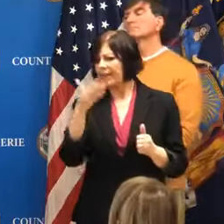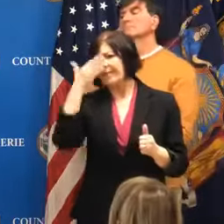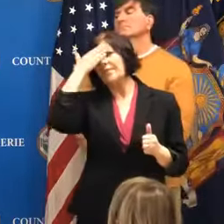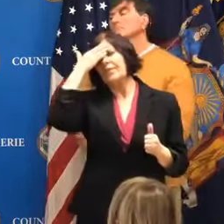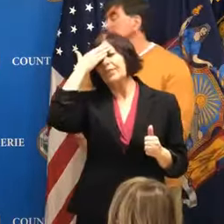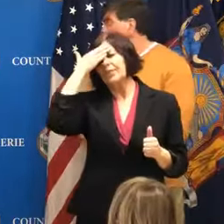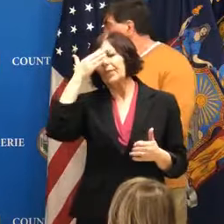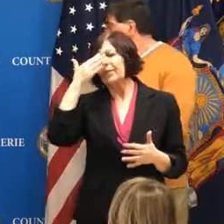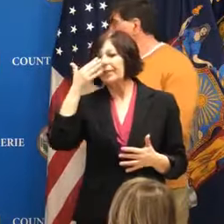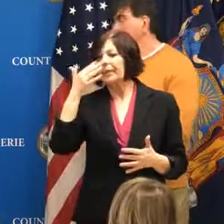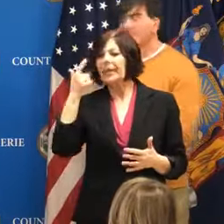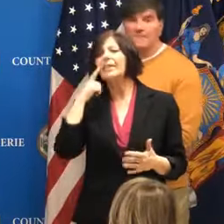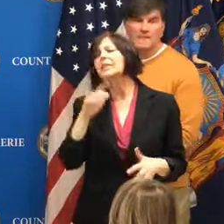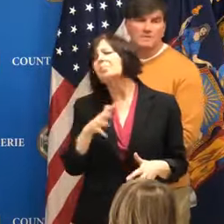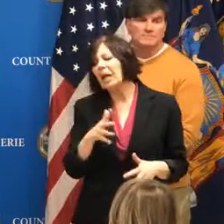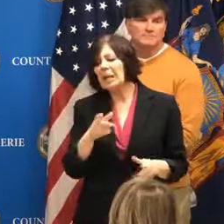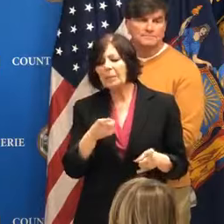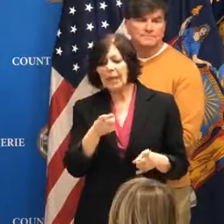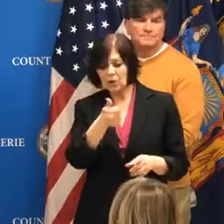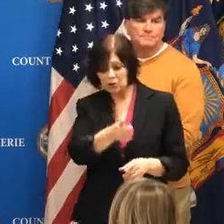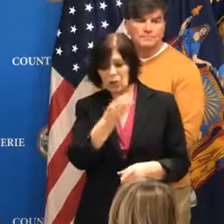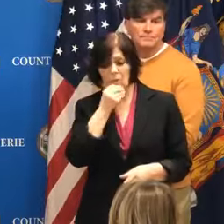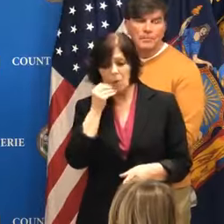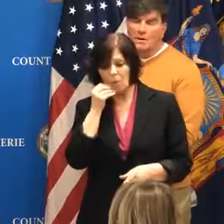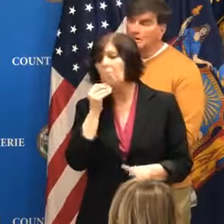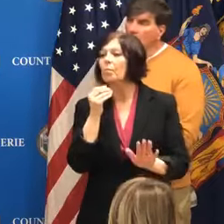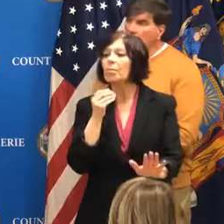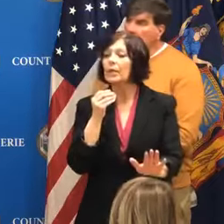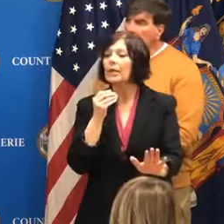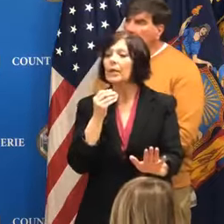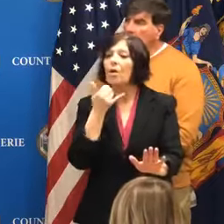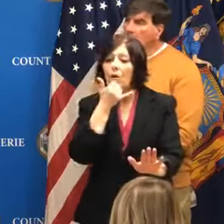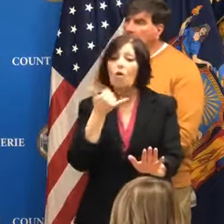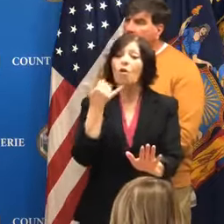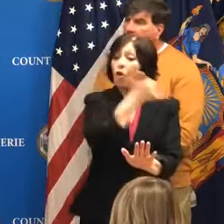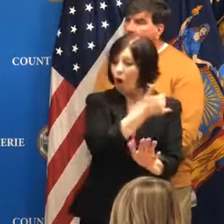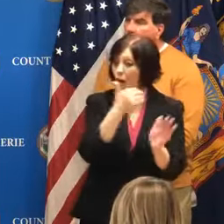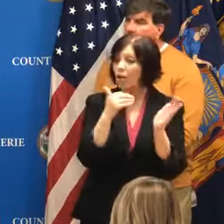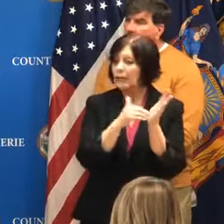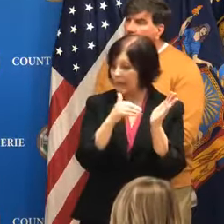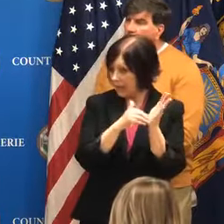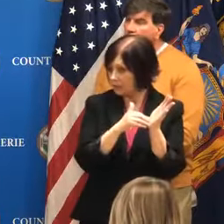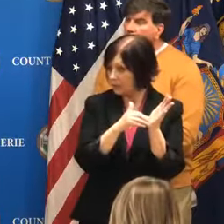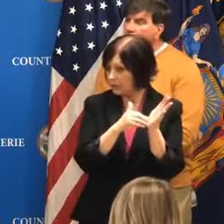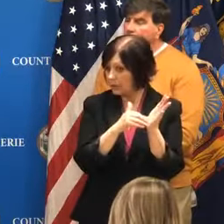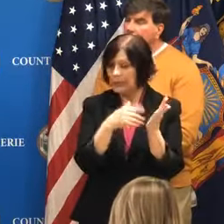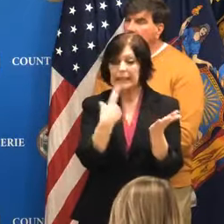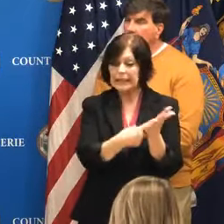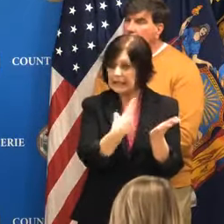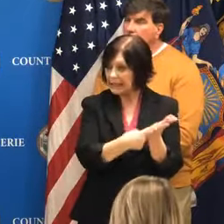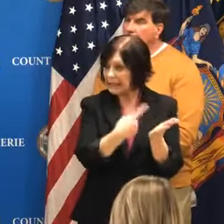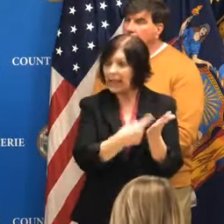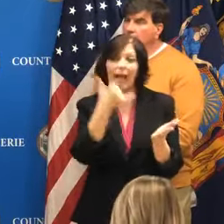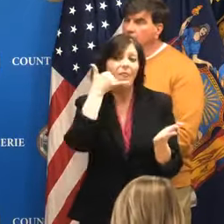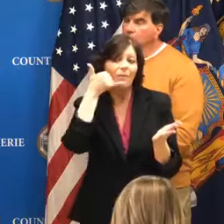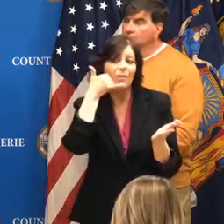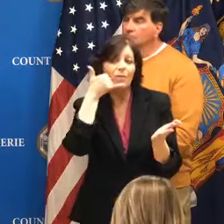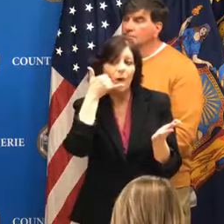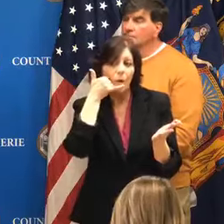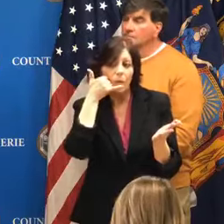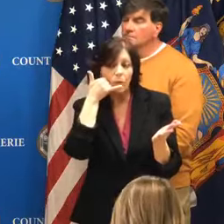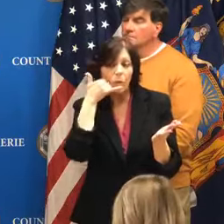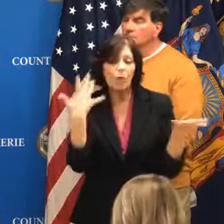it's mild symptoms that you can manage at home, we would ask you to call your healthcare provider, discuss what your concerns are and